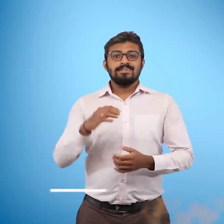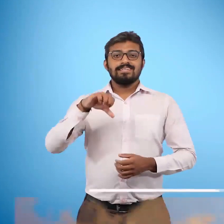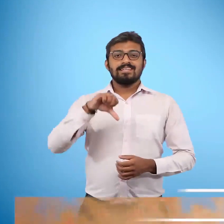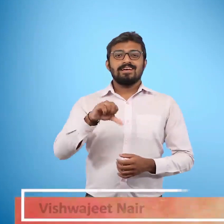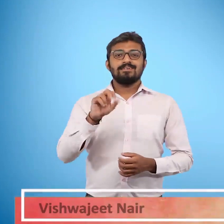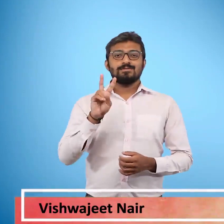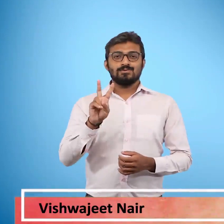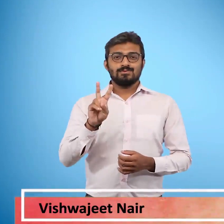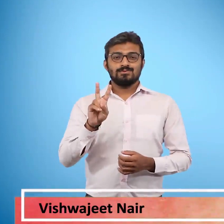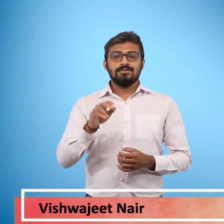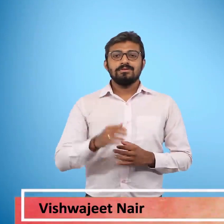Page 92.